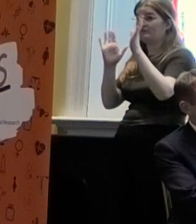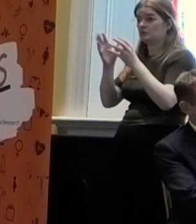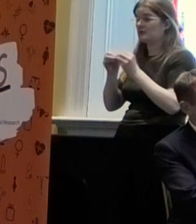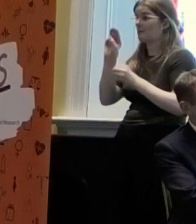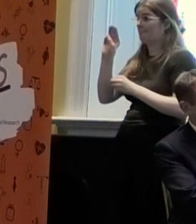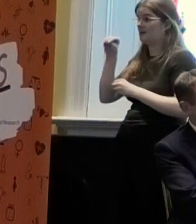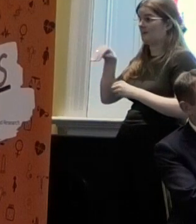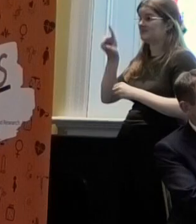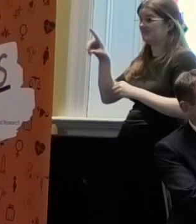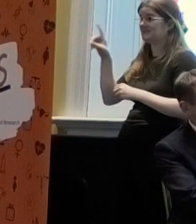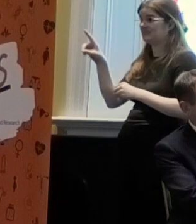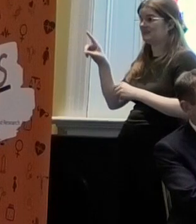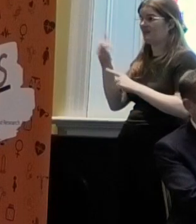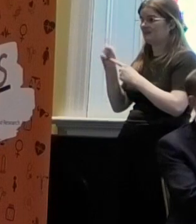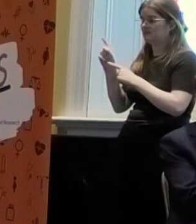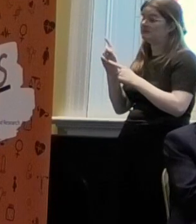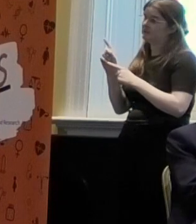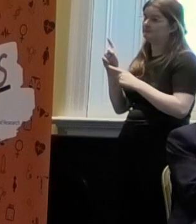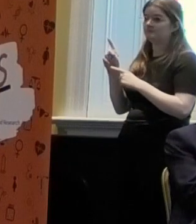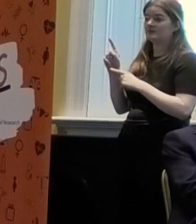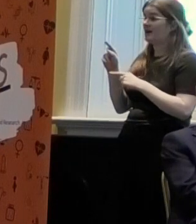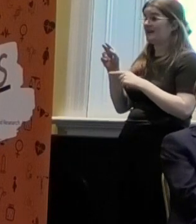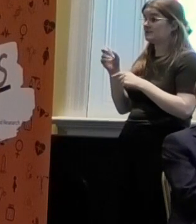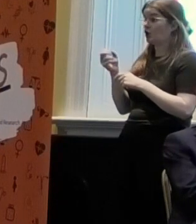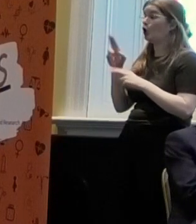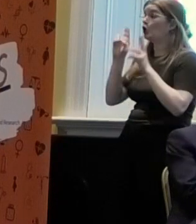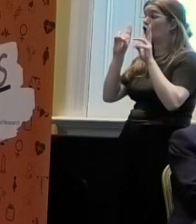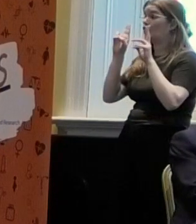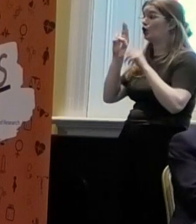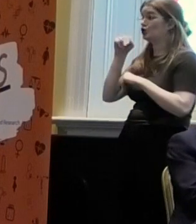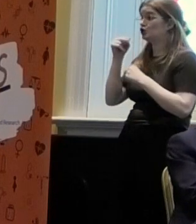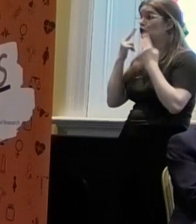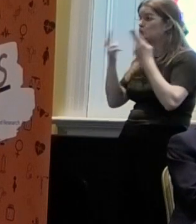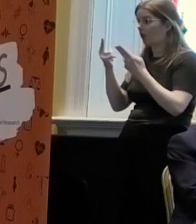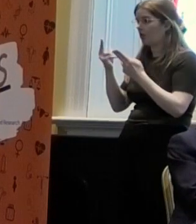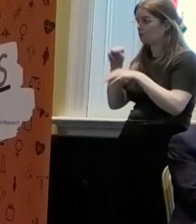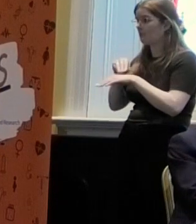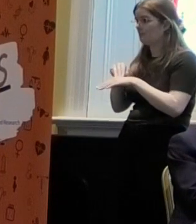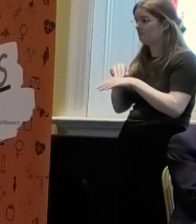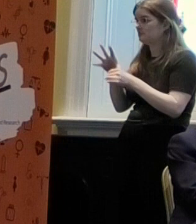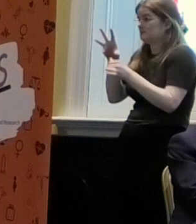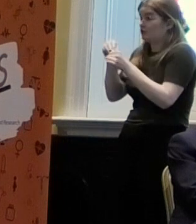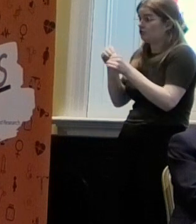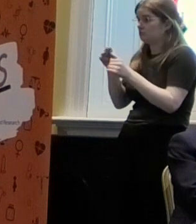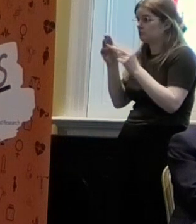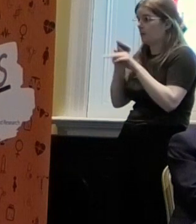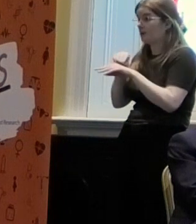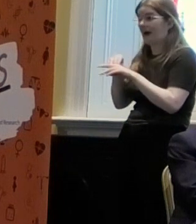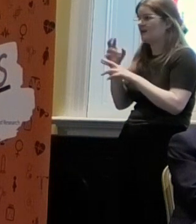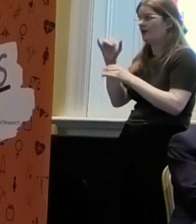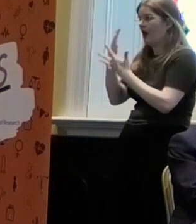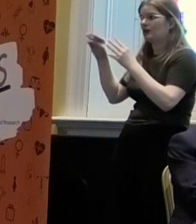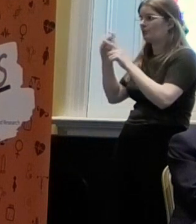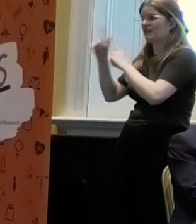PMDD, which is, an uncommon disorder, but probably unrecognized more often. And there are